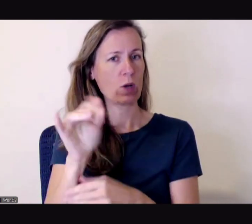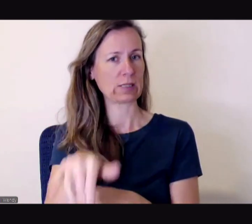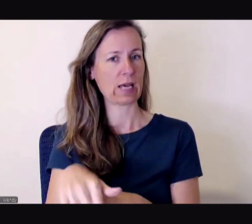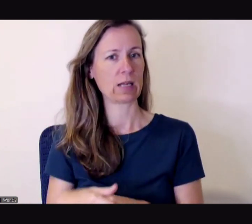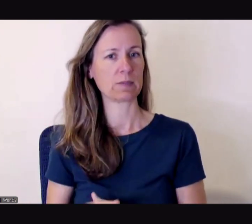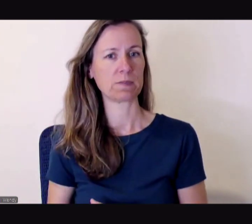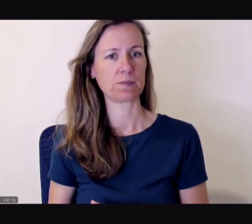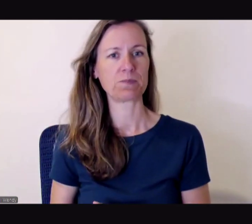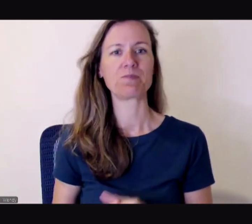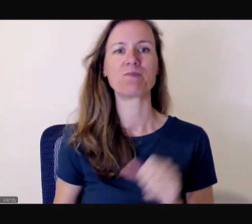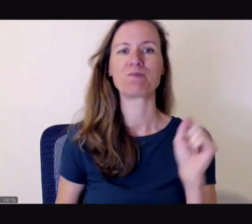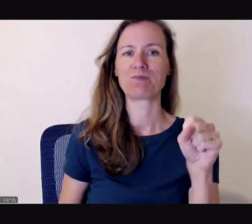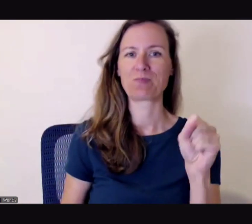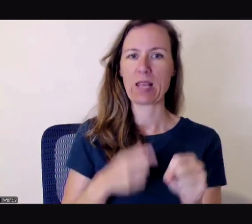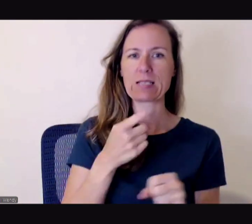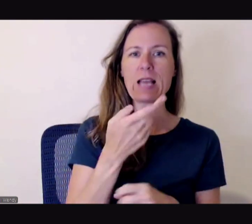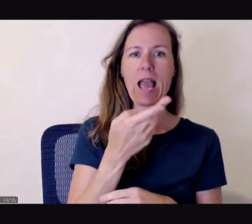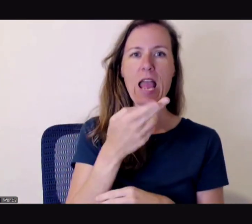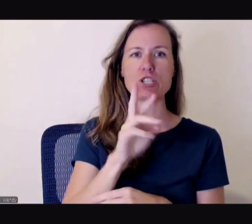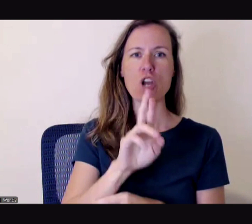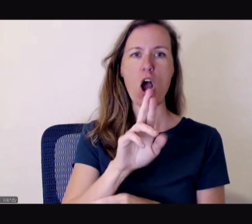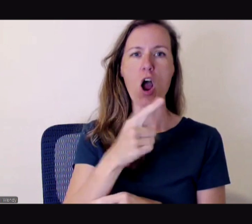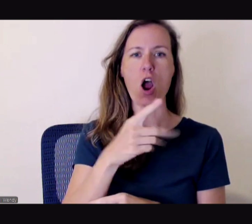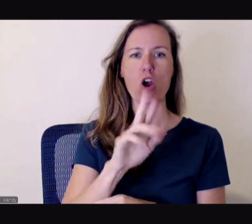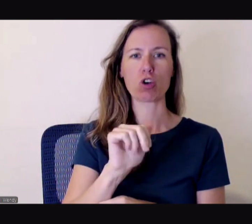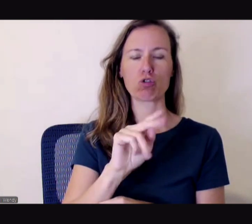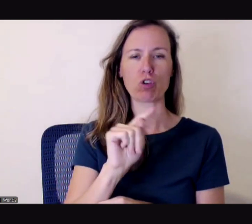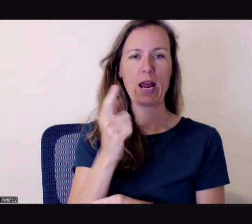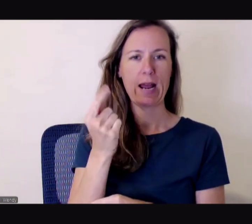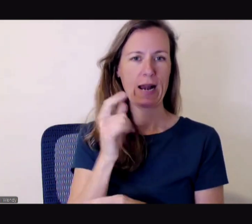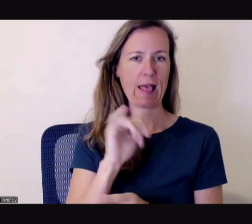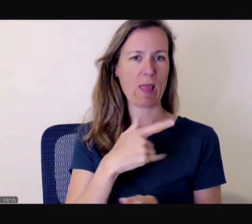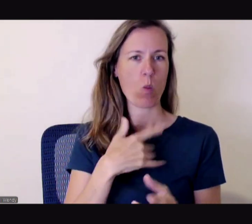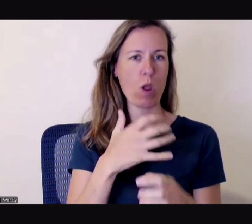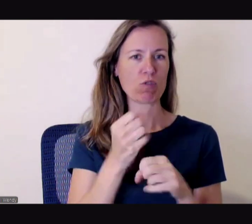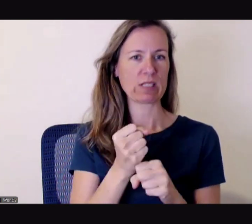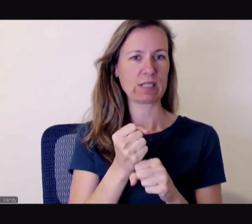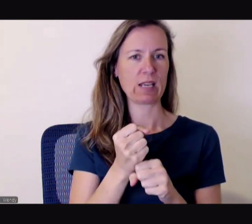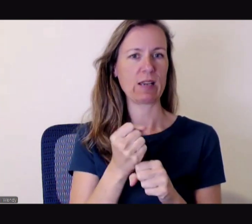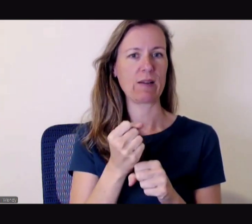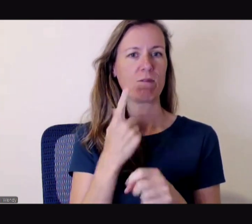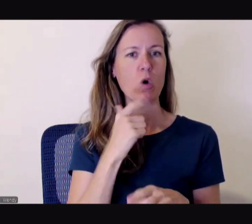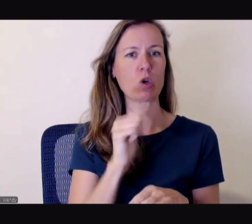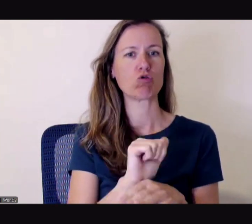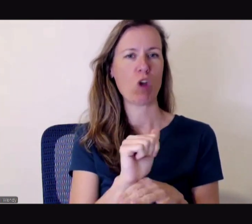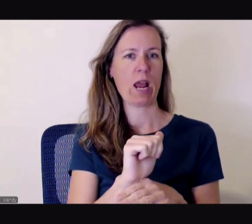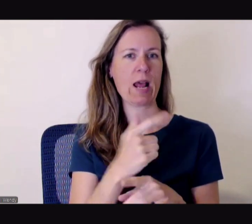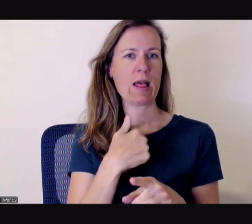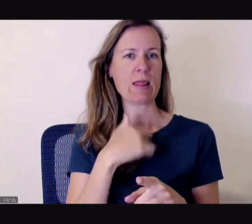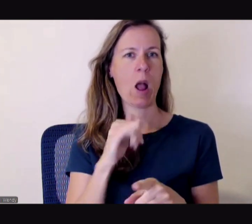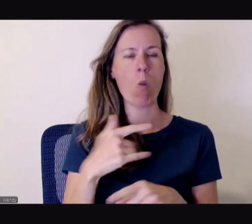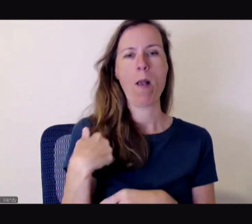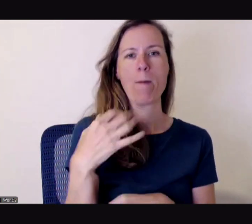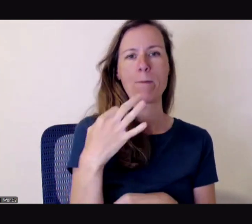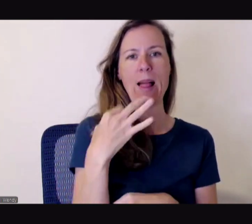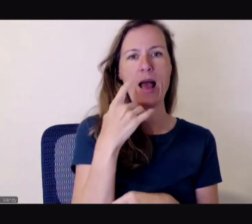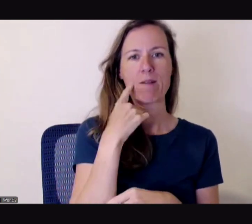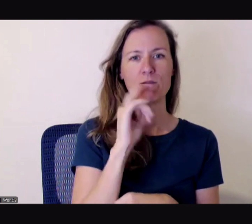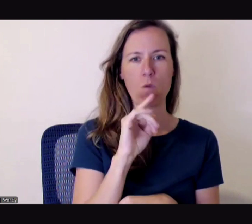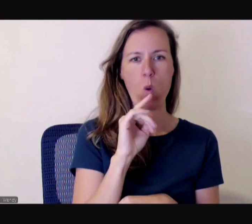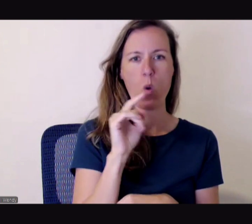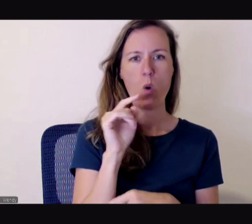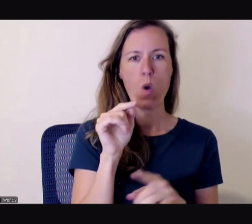we received training, that we applied for. It's an harassment training grant that Legit didn't